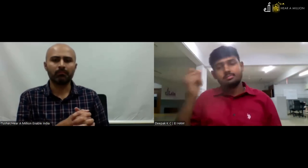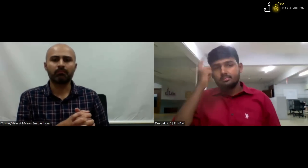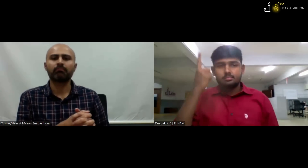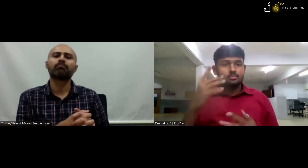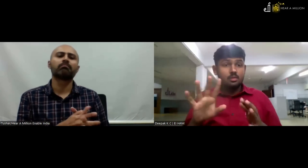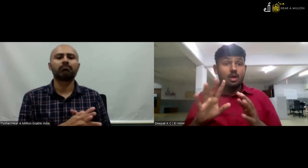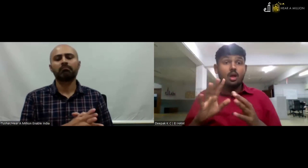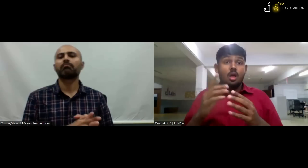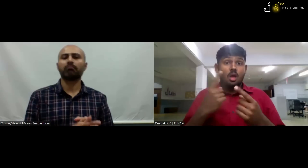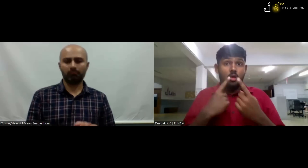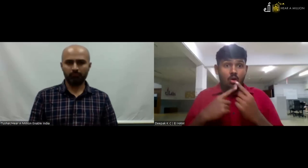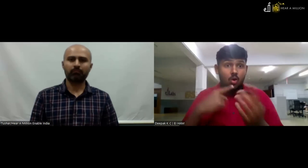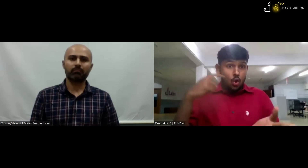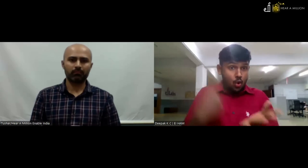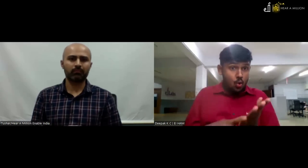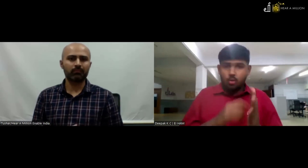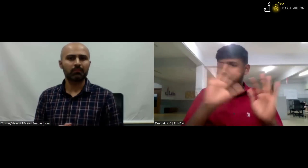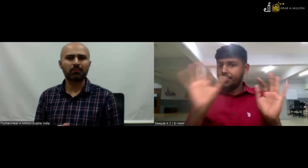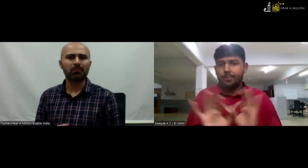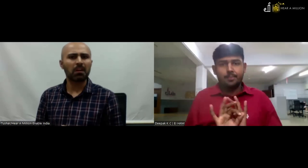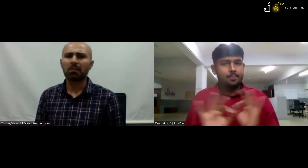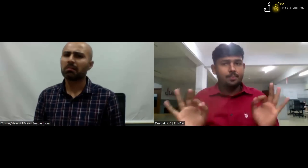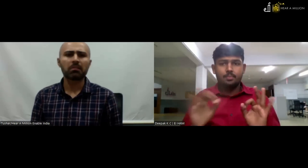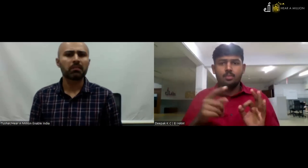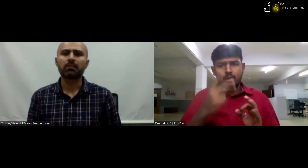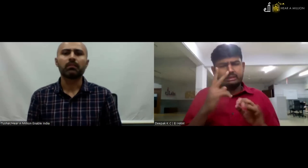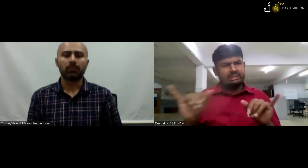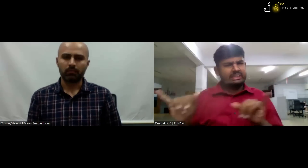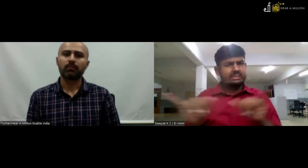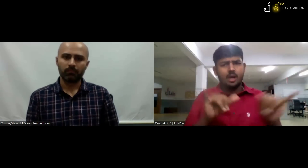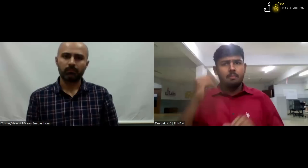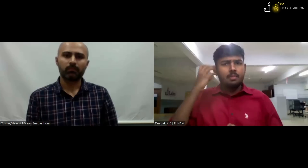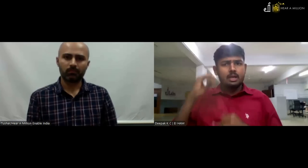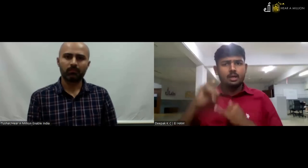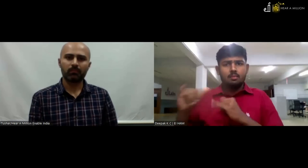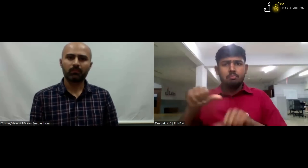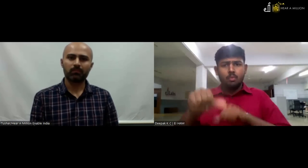So I had already informed this official that I was deaf.